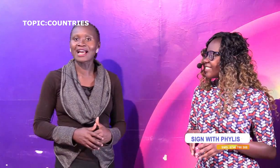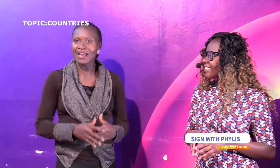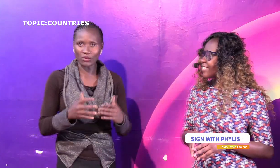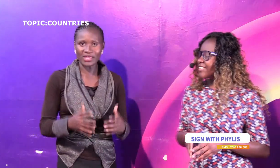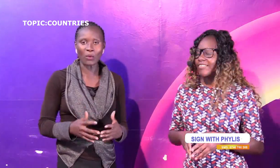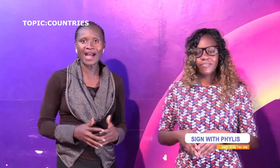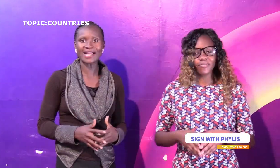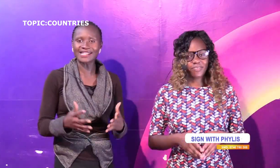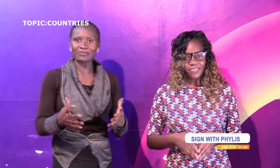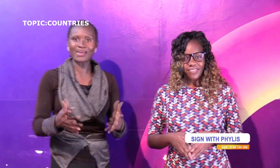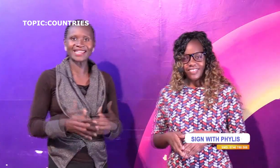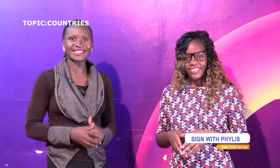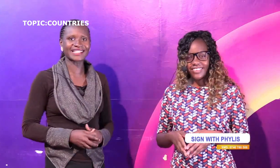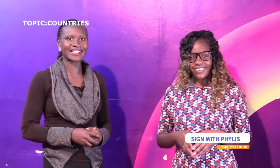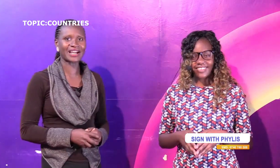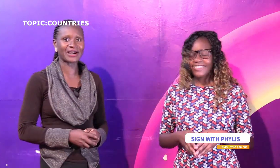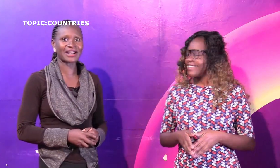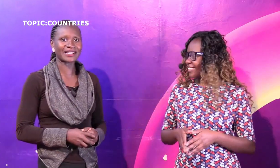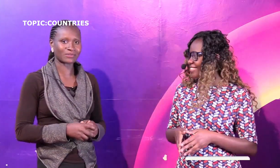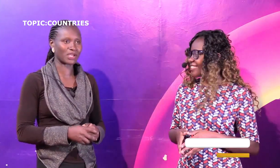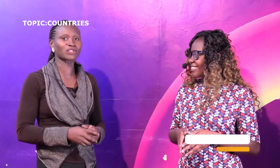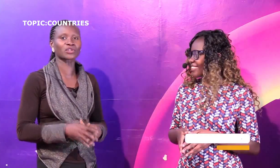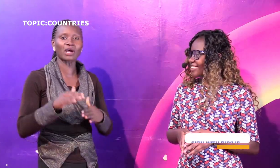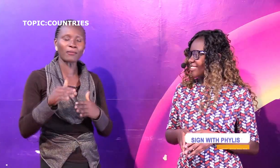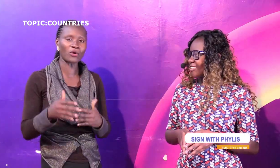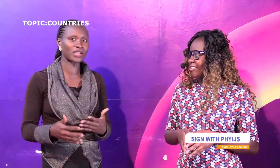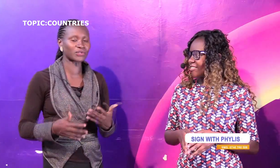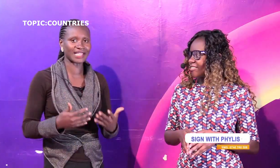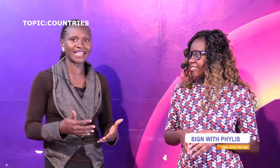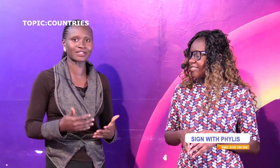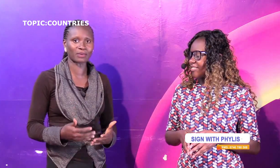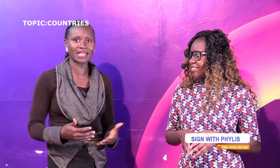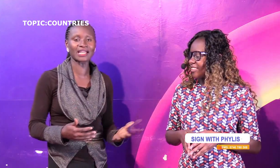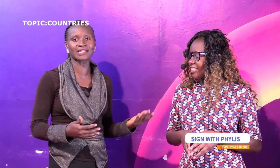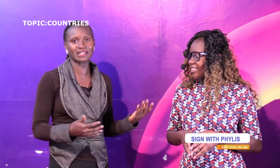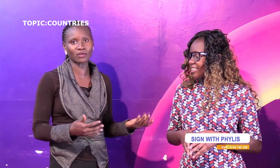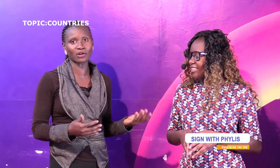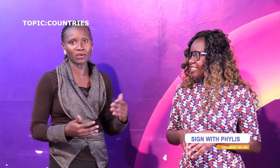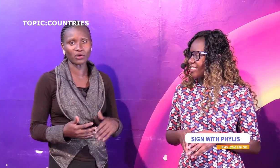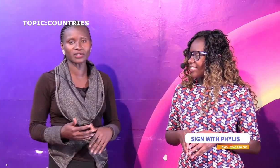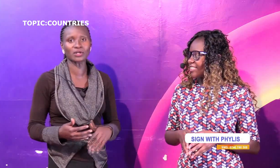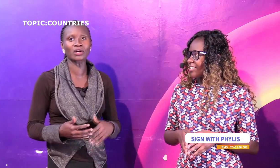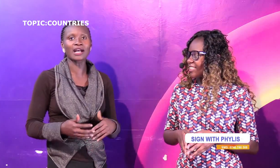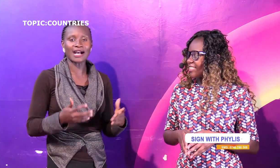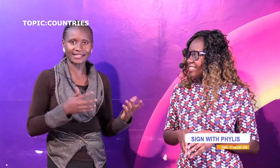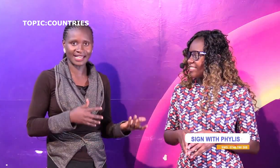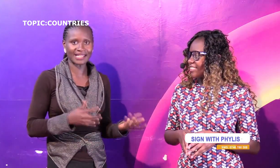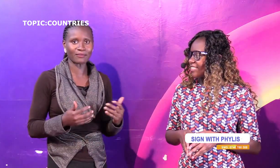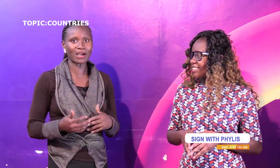the word Spain. Spain. So I'm going to sign Spain, as she will be also signing back what I've